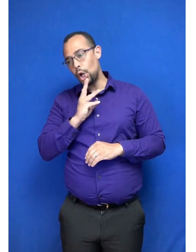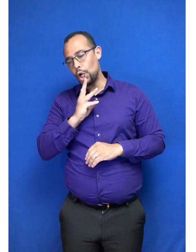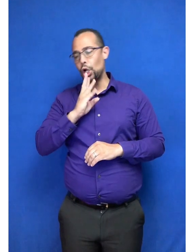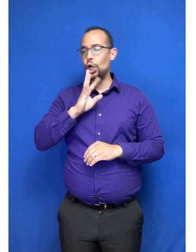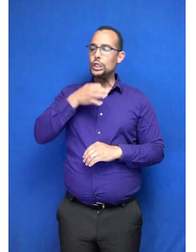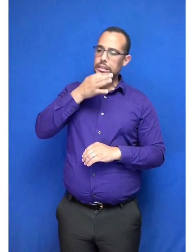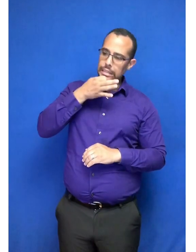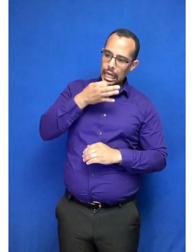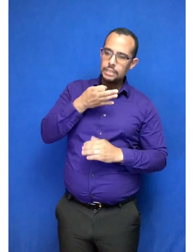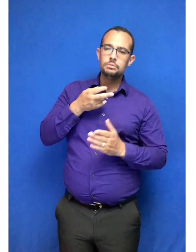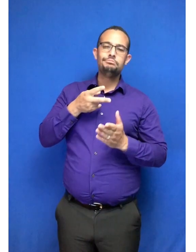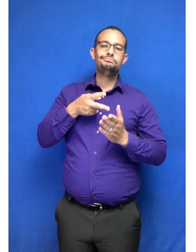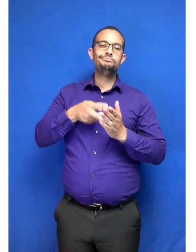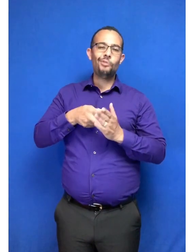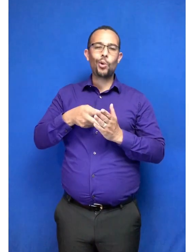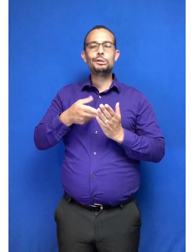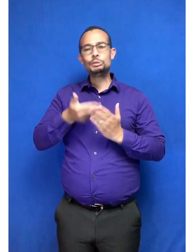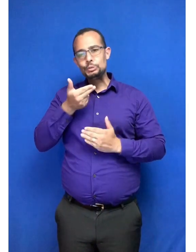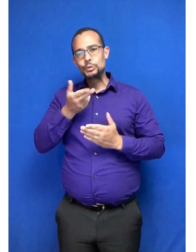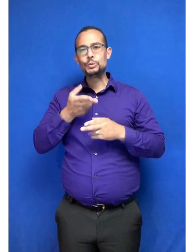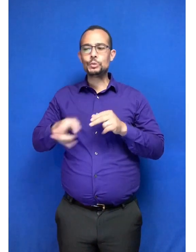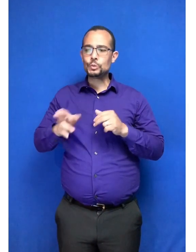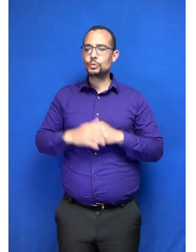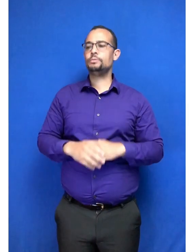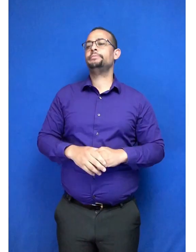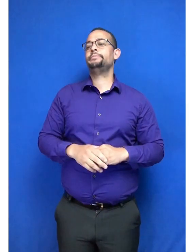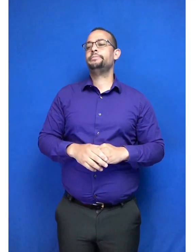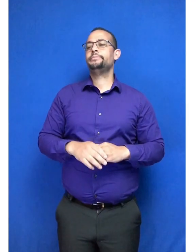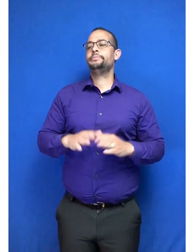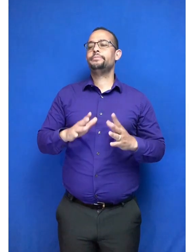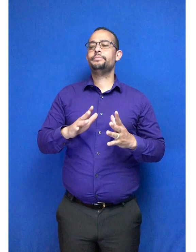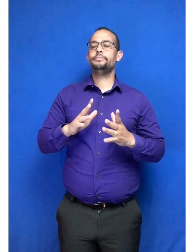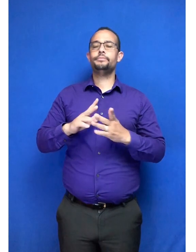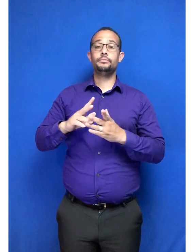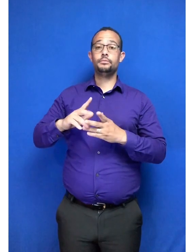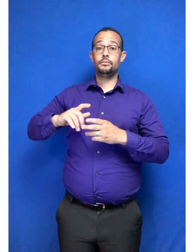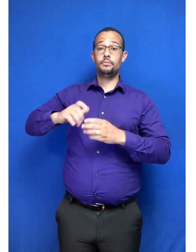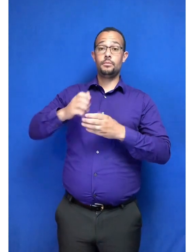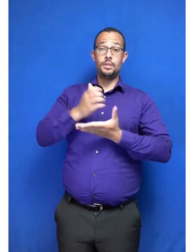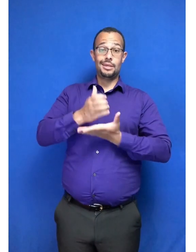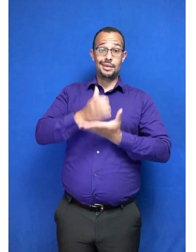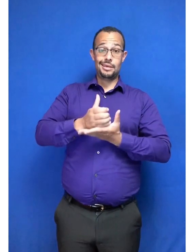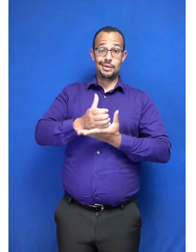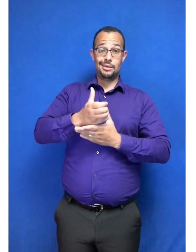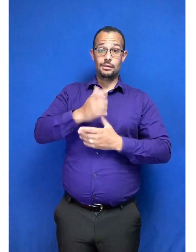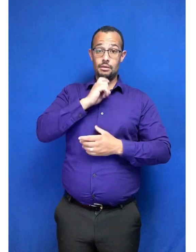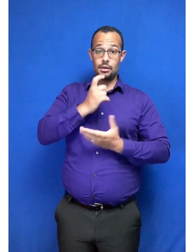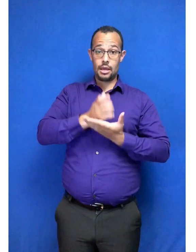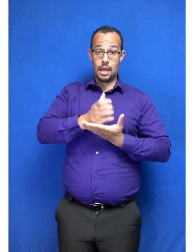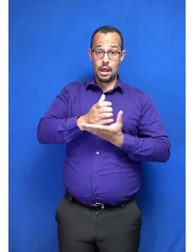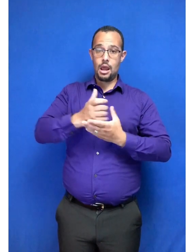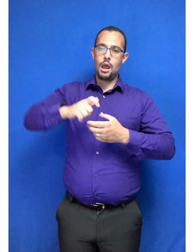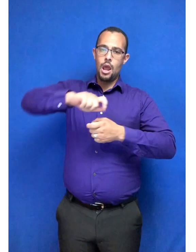so non-electric, water purifier, toilet paper, paper towel, sanitizer,